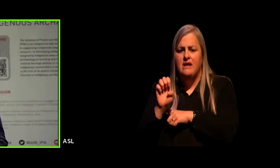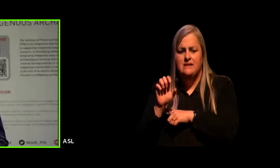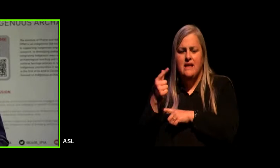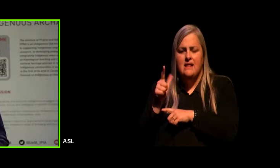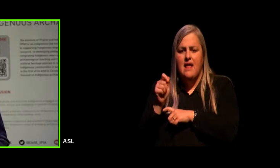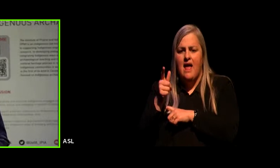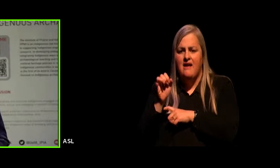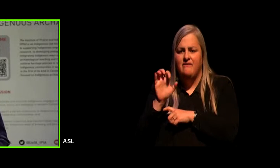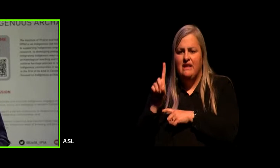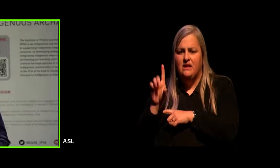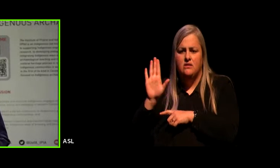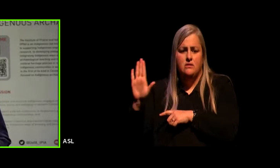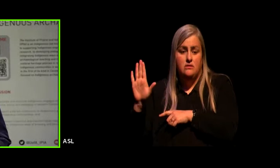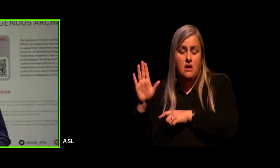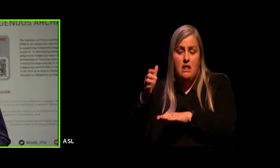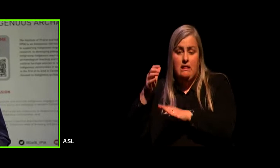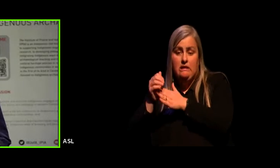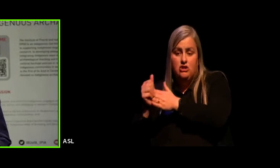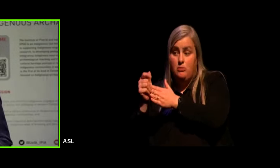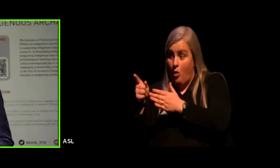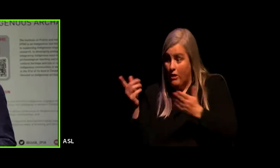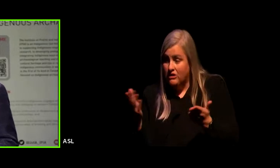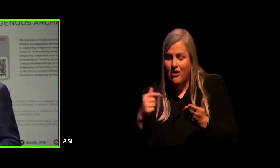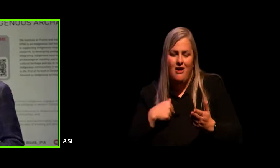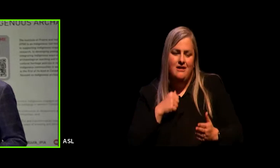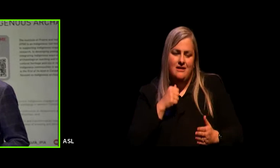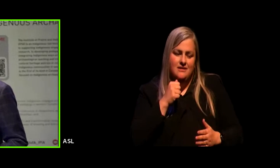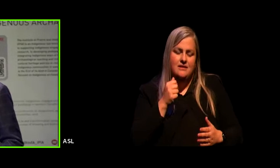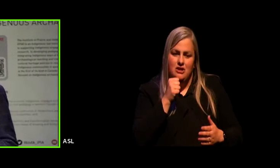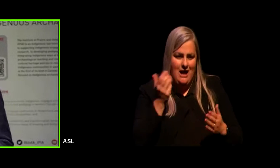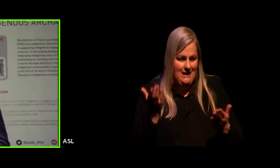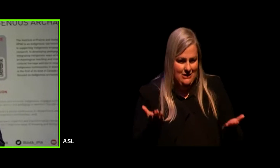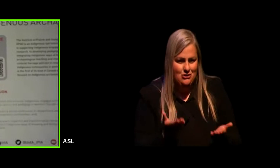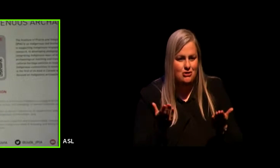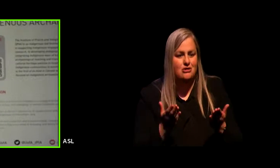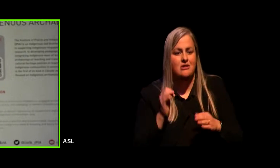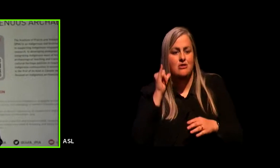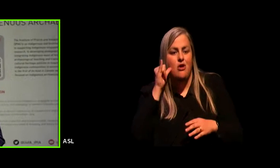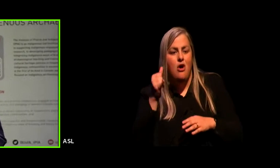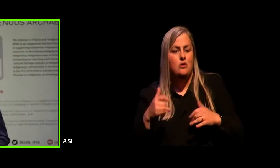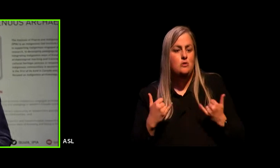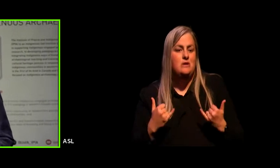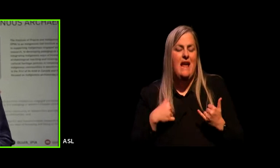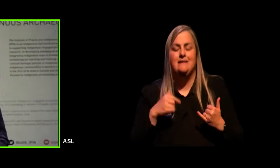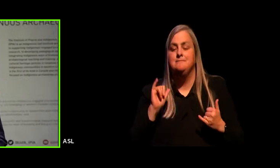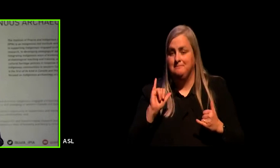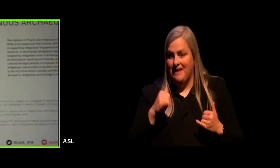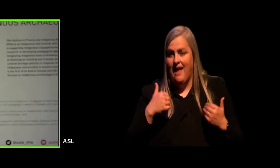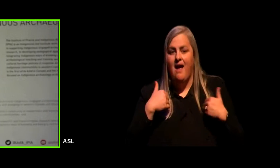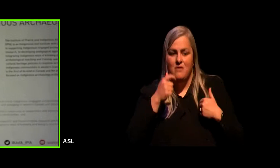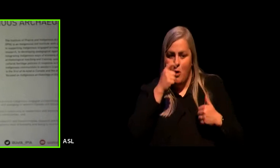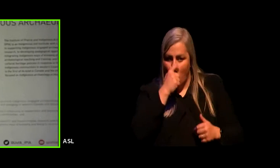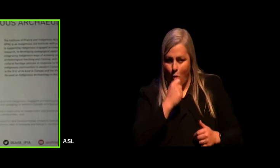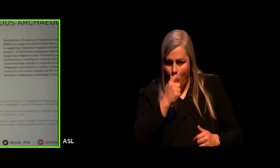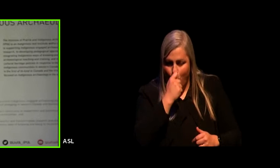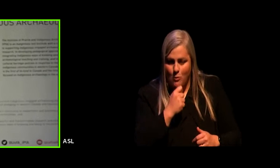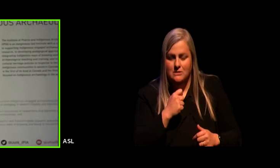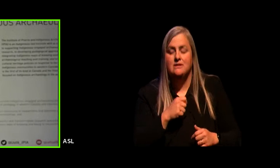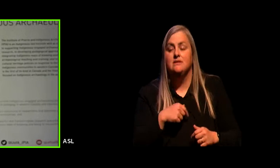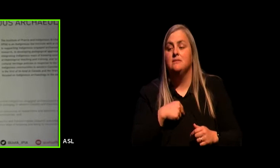didn't see. Oh, that's right. I was on an earlier call today and she's got a terrible cold. So, but I did want to